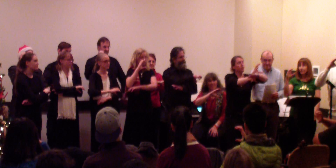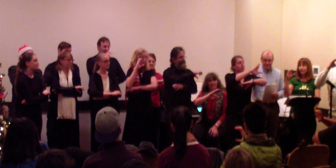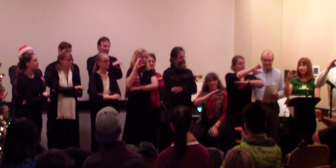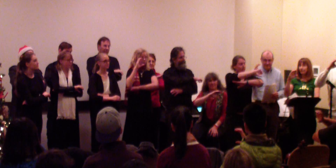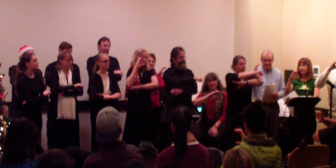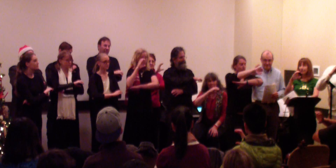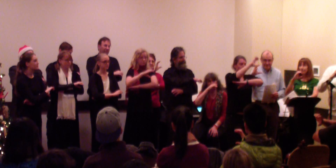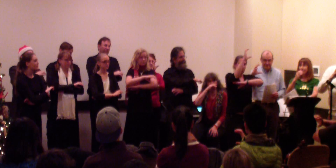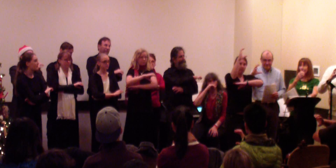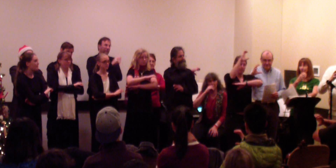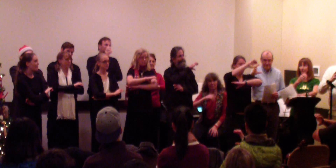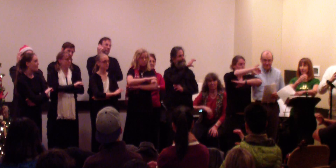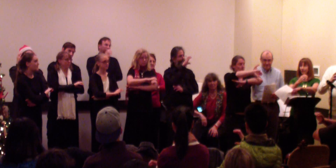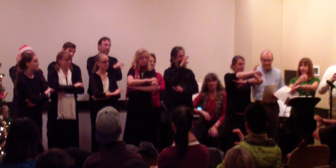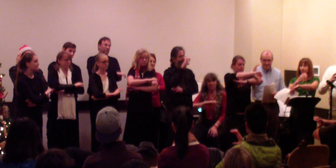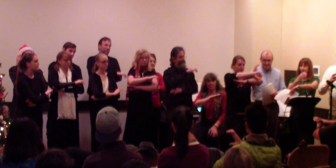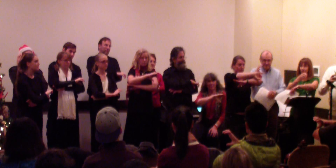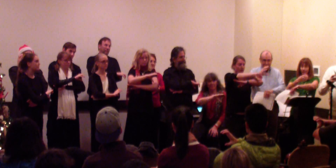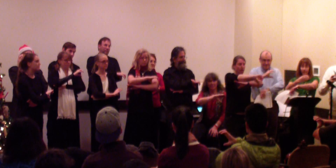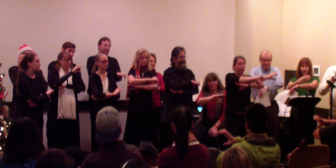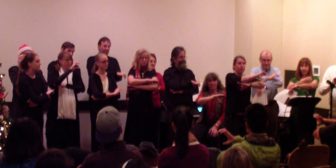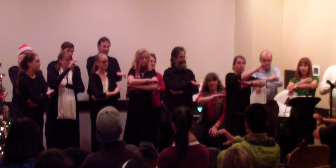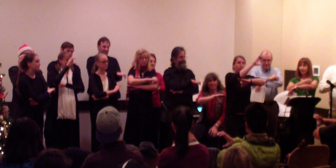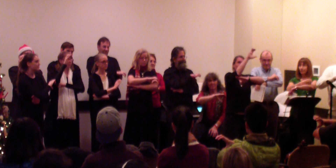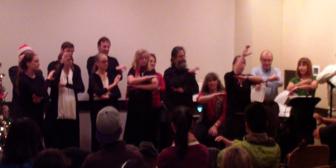So you're going to take a C, okay, and you go up.